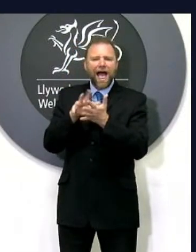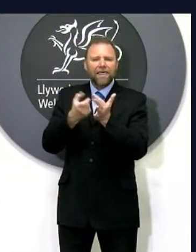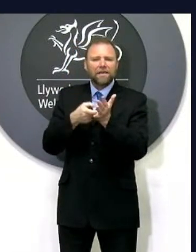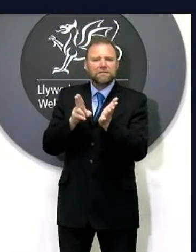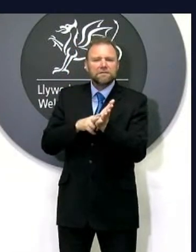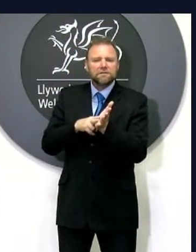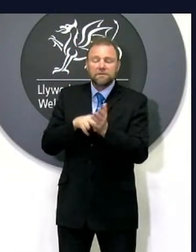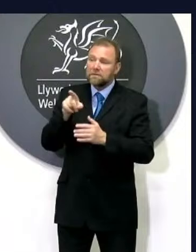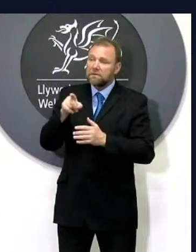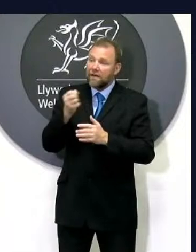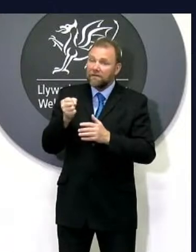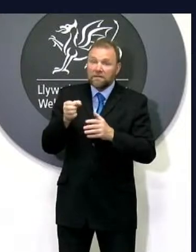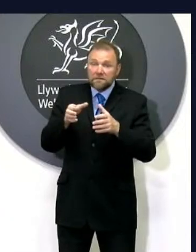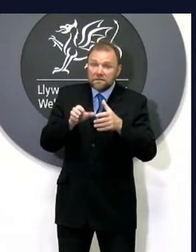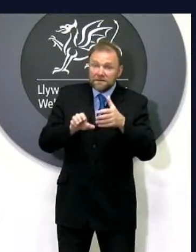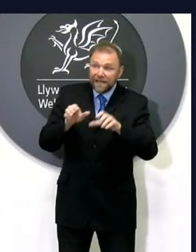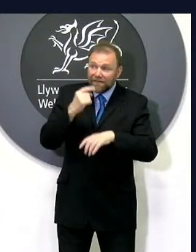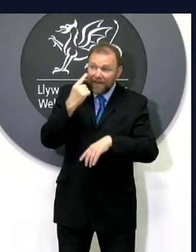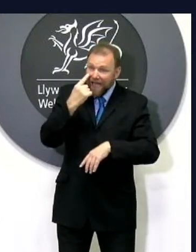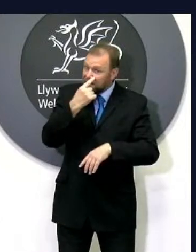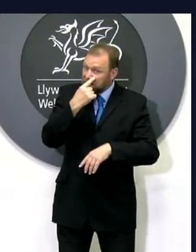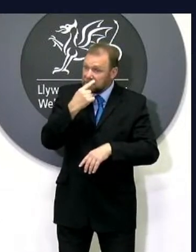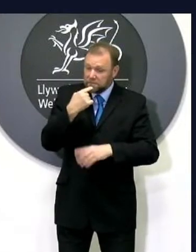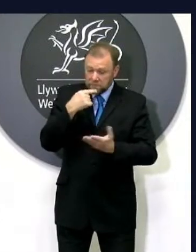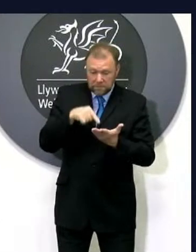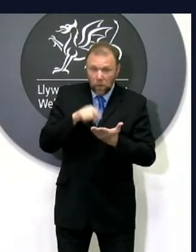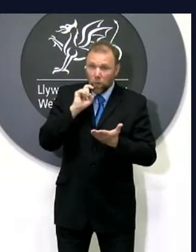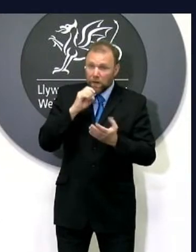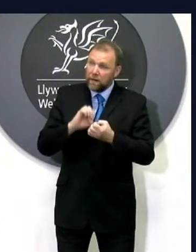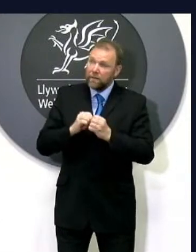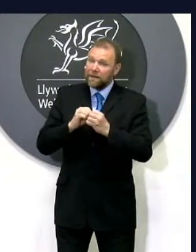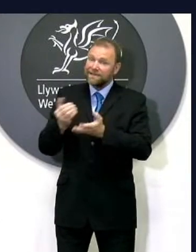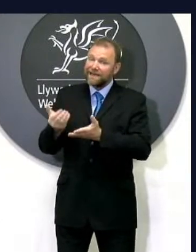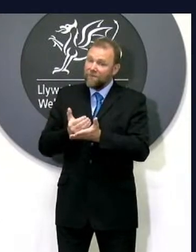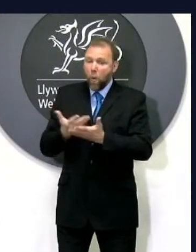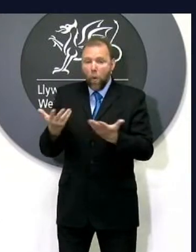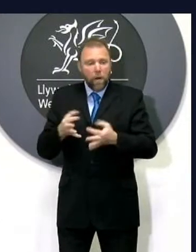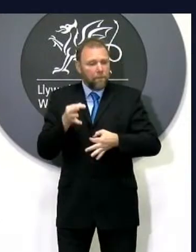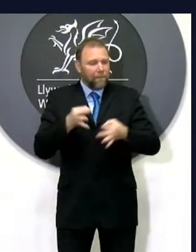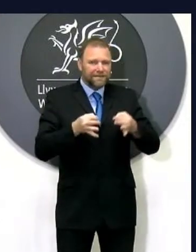evidence to prove that they would make people safer, or is it more of a political decision?